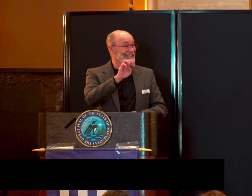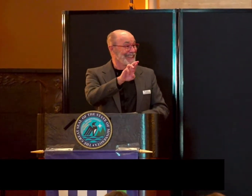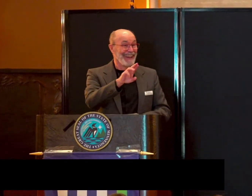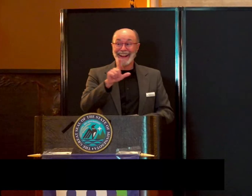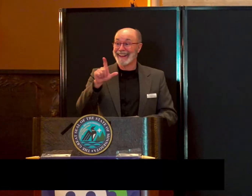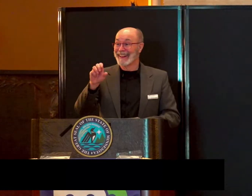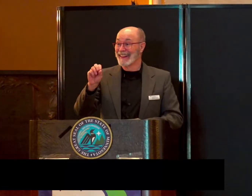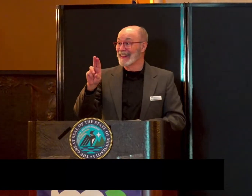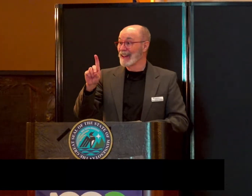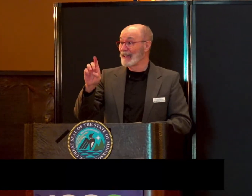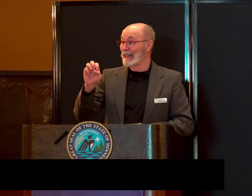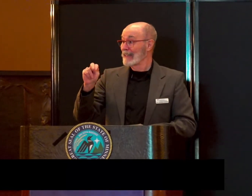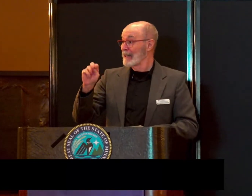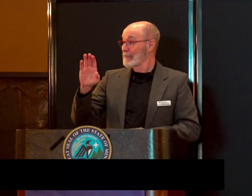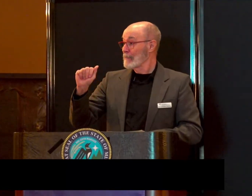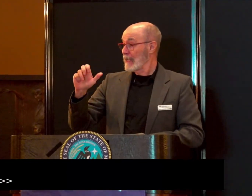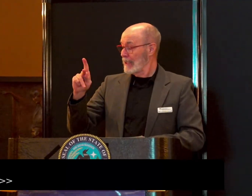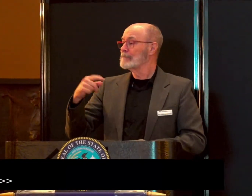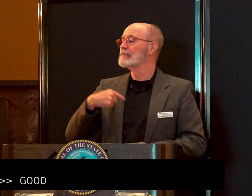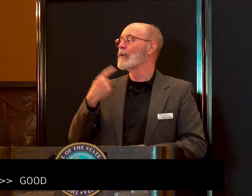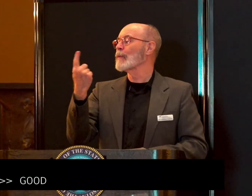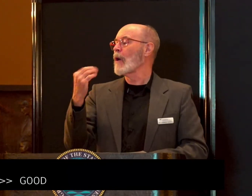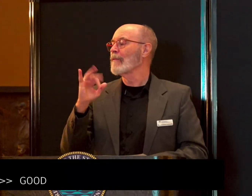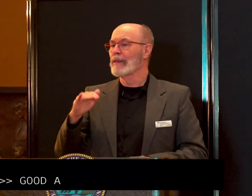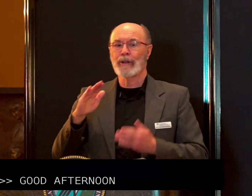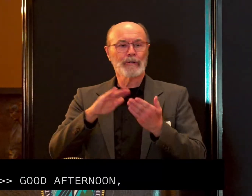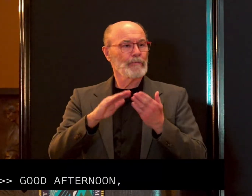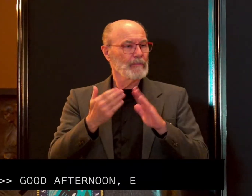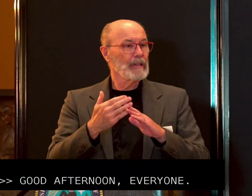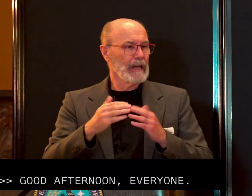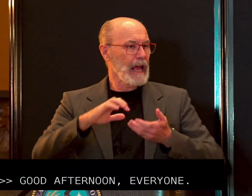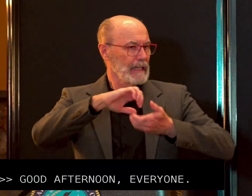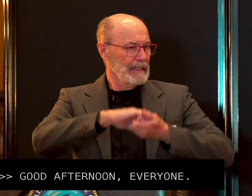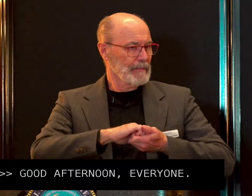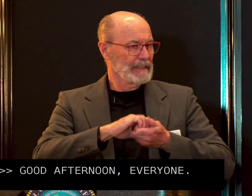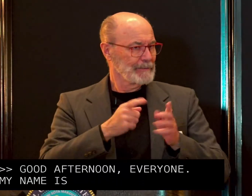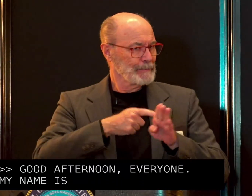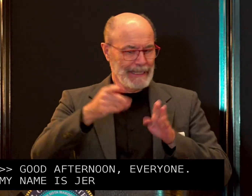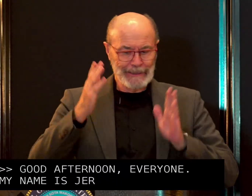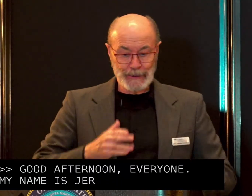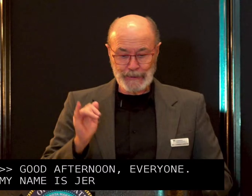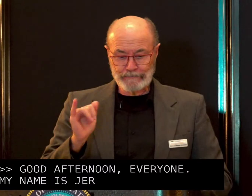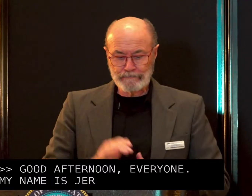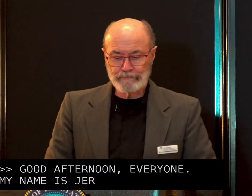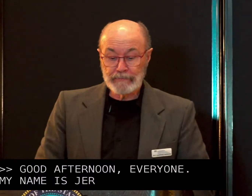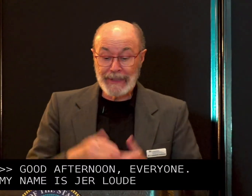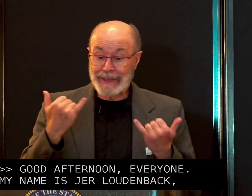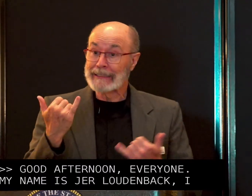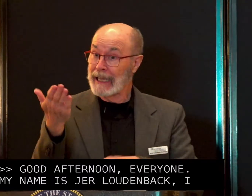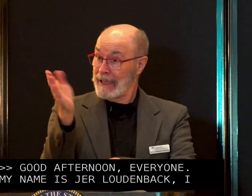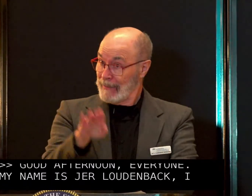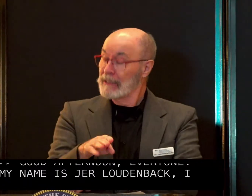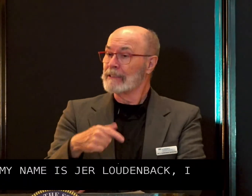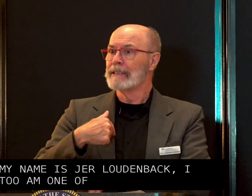Good afternoon, everyone. My name is Jer Loudenback. I, too, am one of the civic engagement